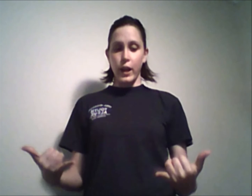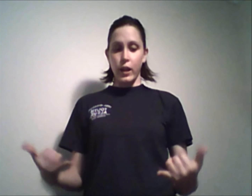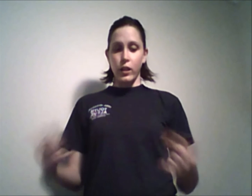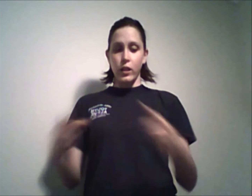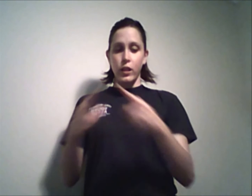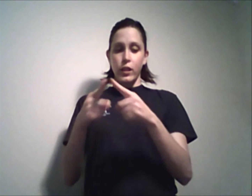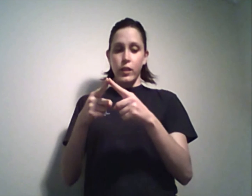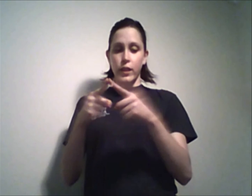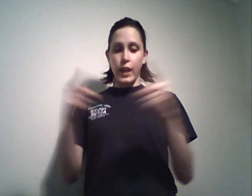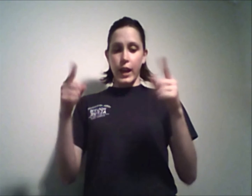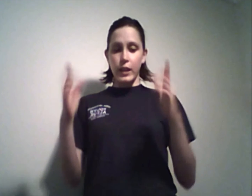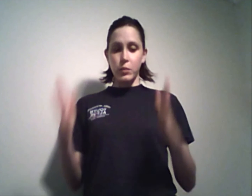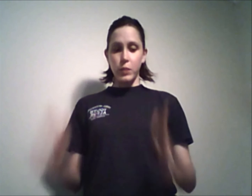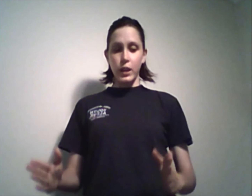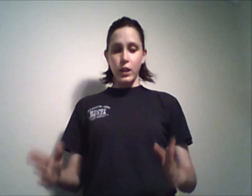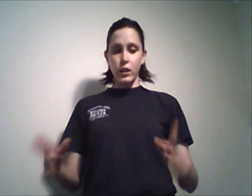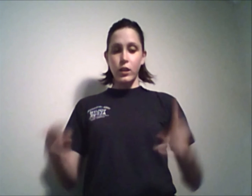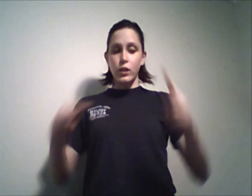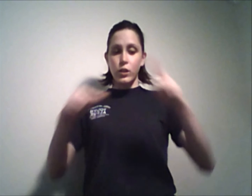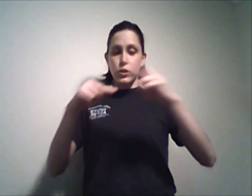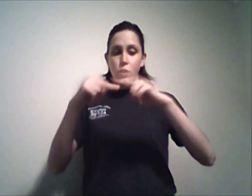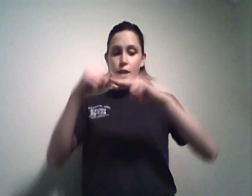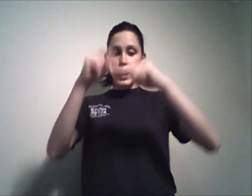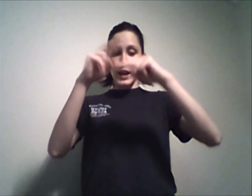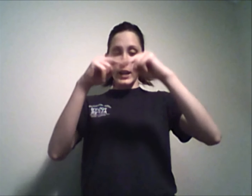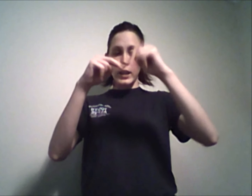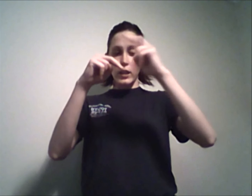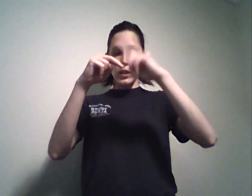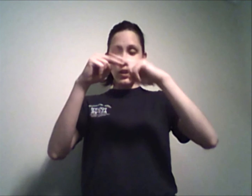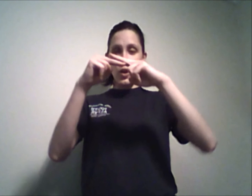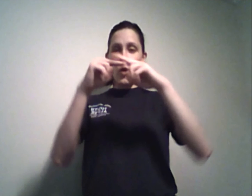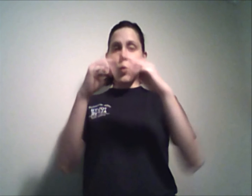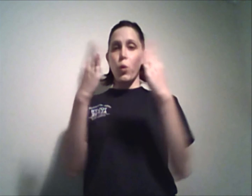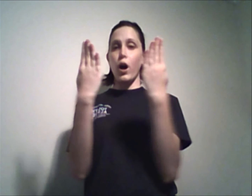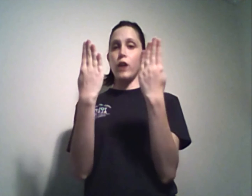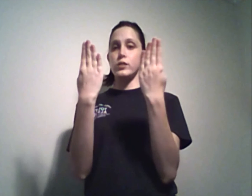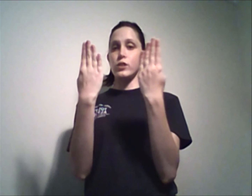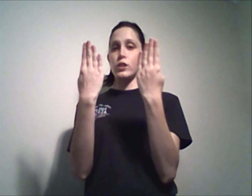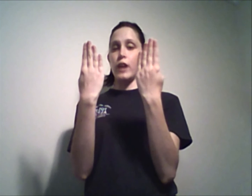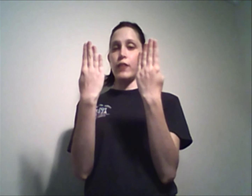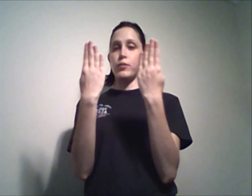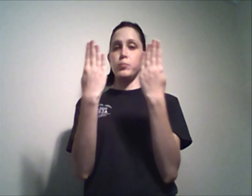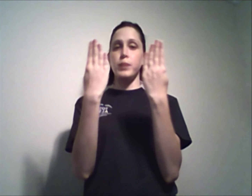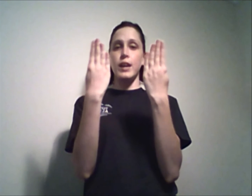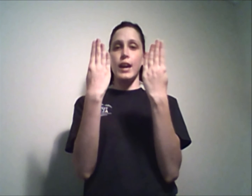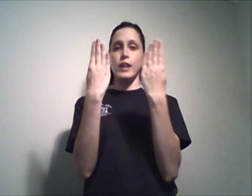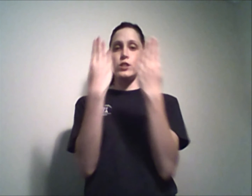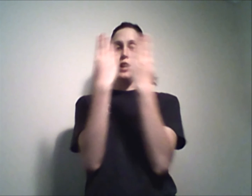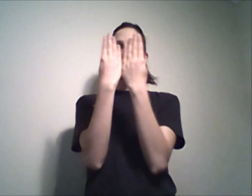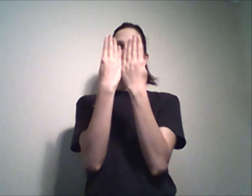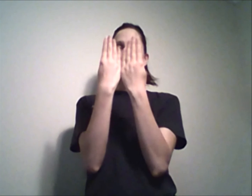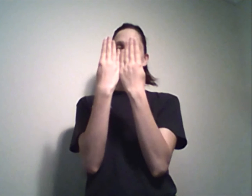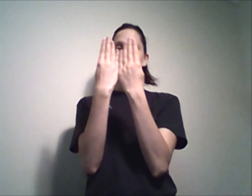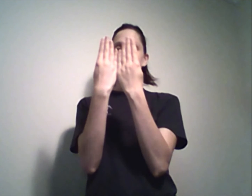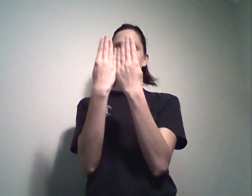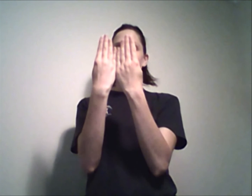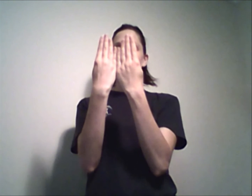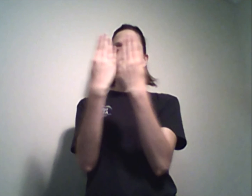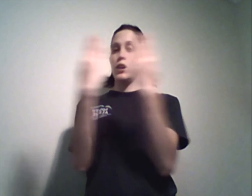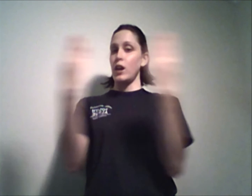Well, the enemy created walls. You're going to have B hand shapes. They're going to start together and